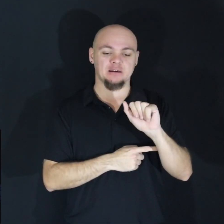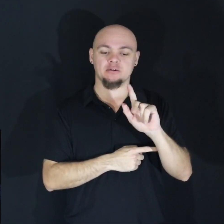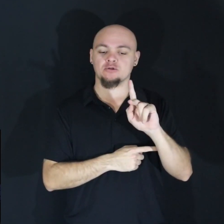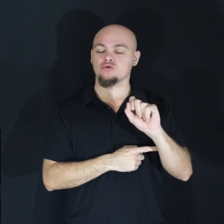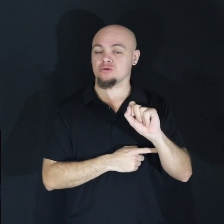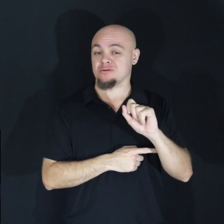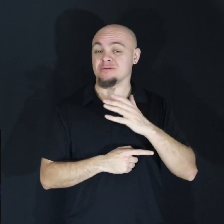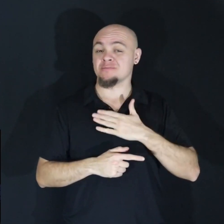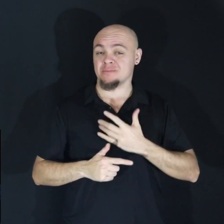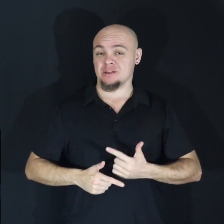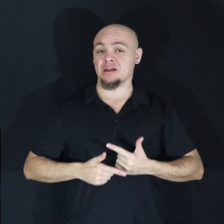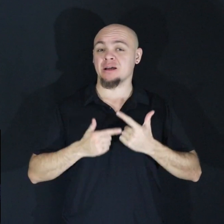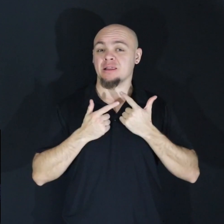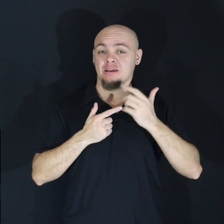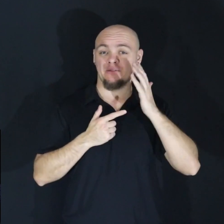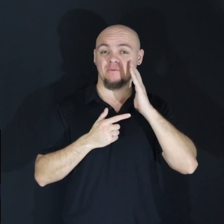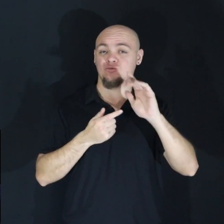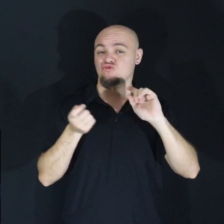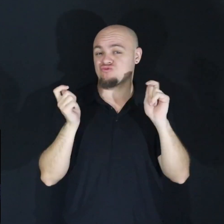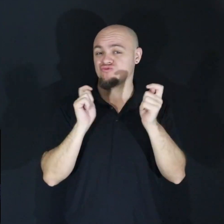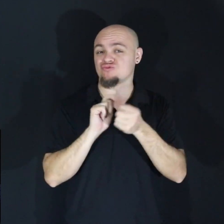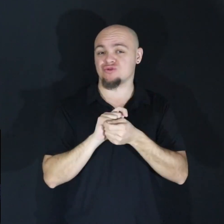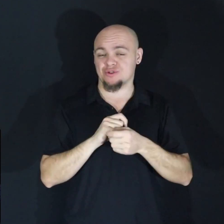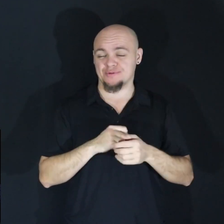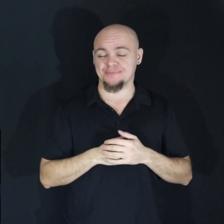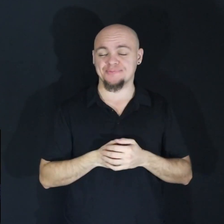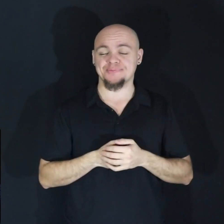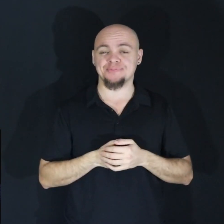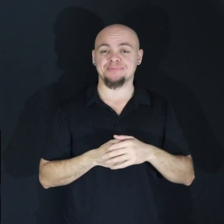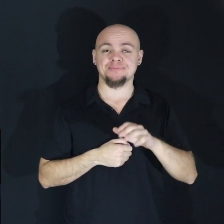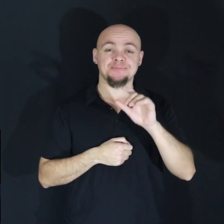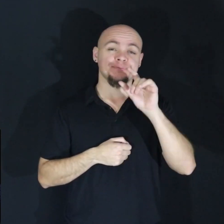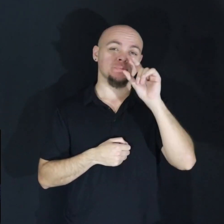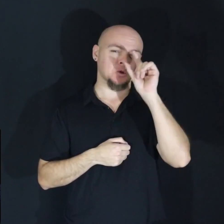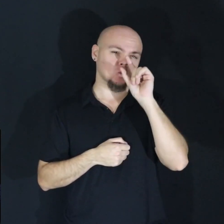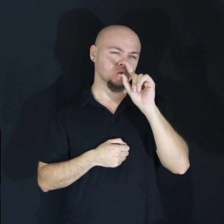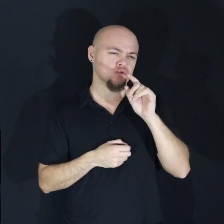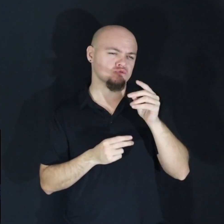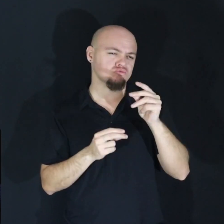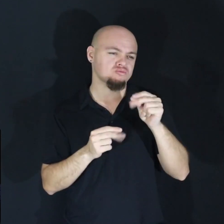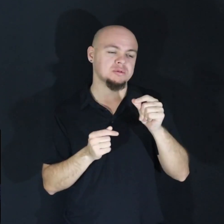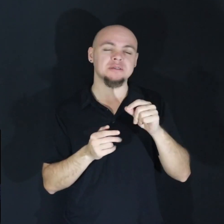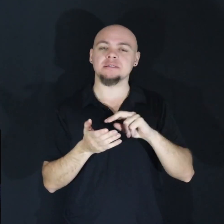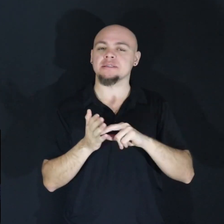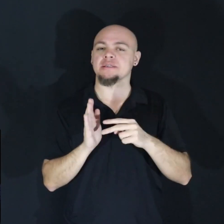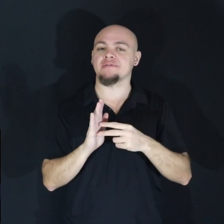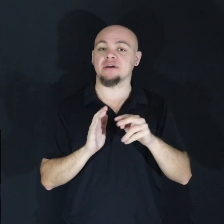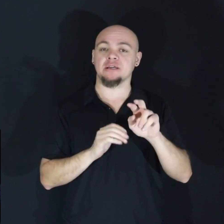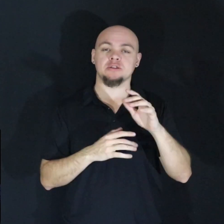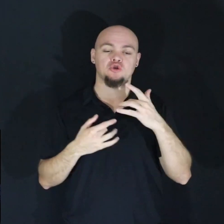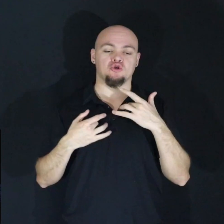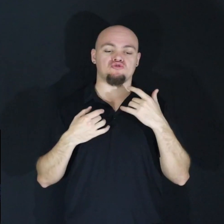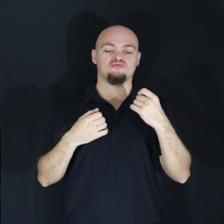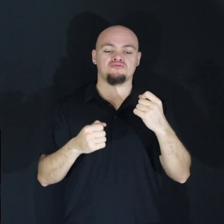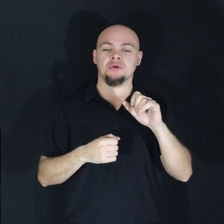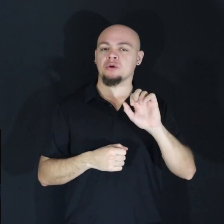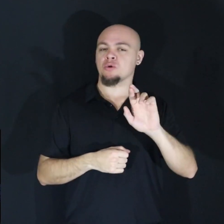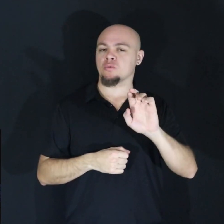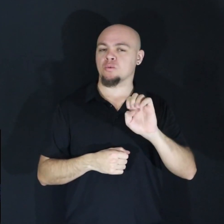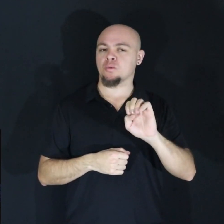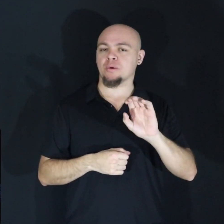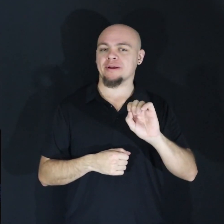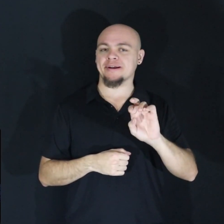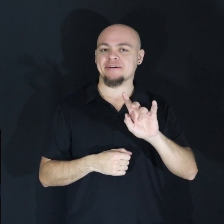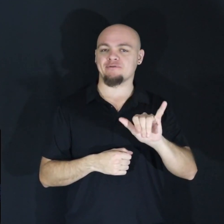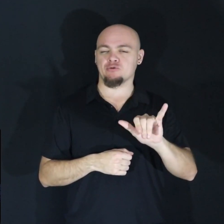of my life. Now, a quick Google search defines recovery as the return to a normal state